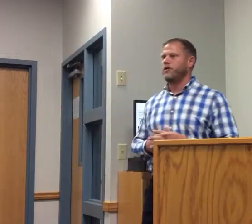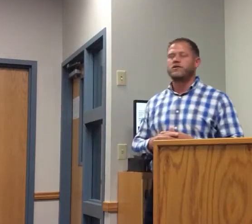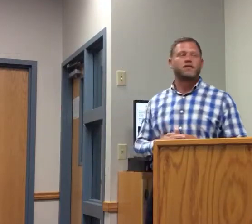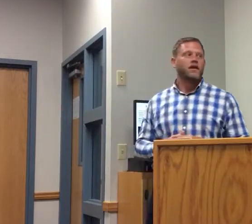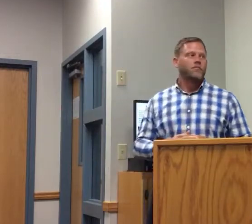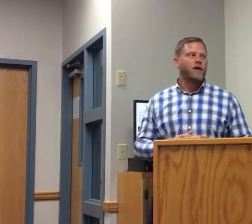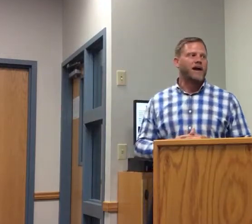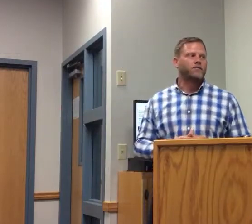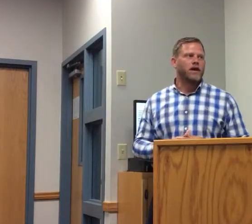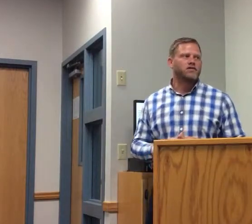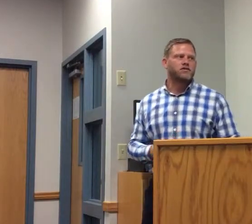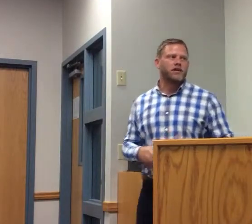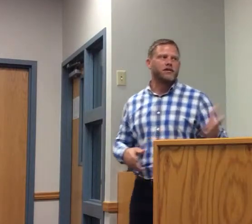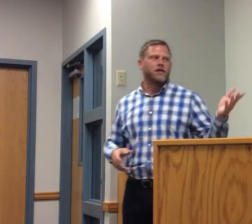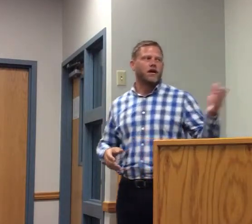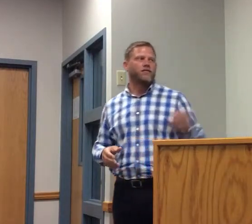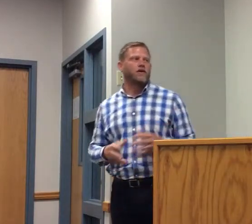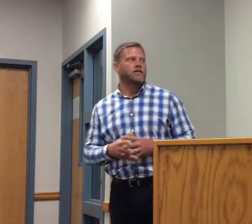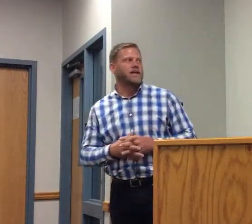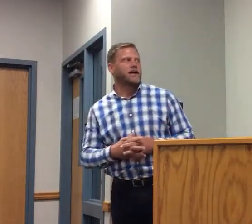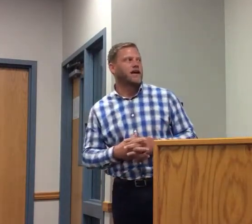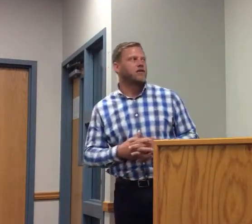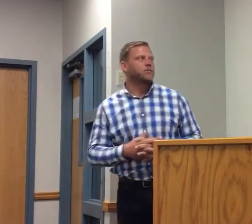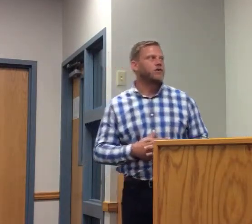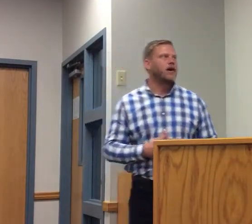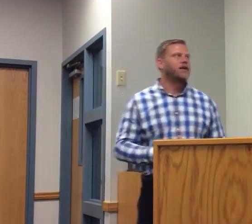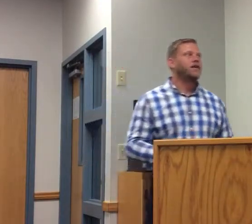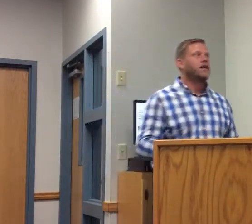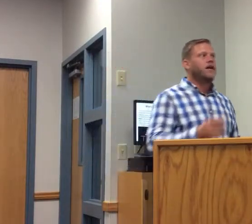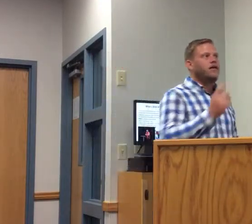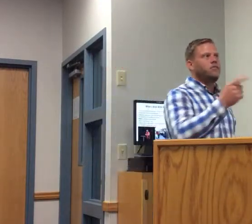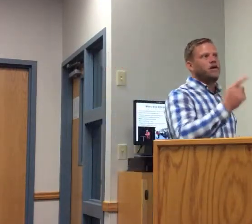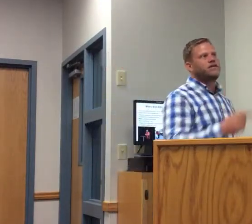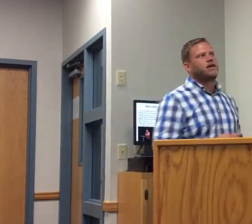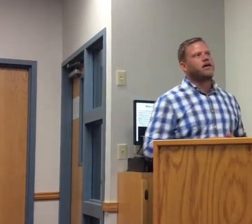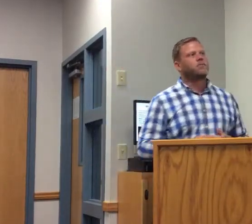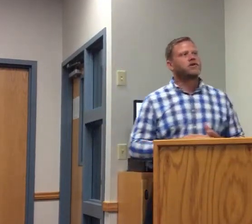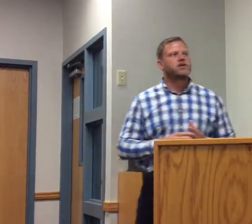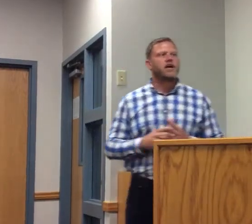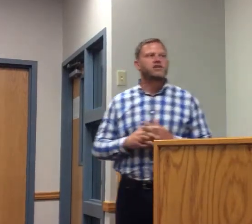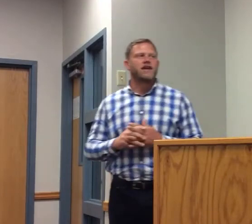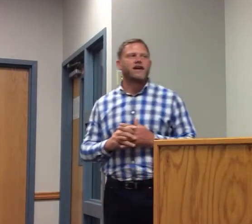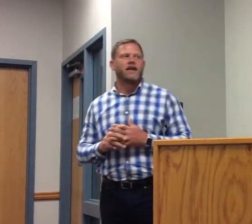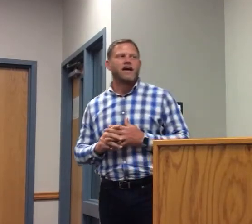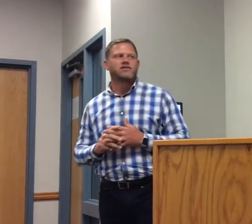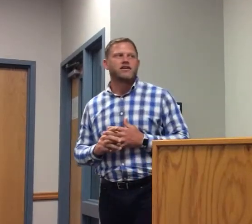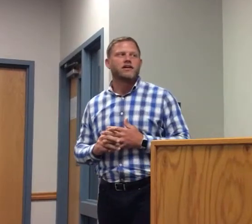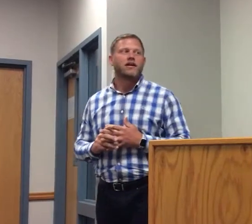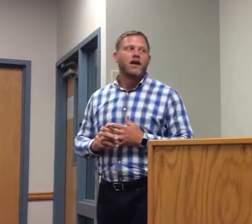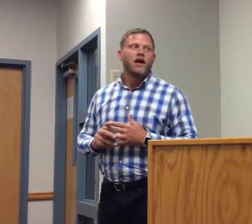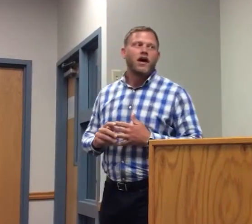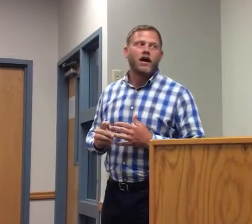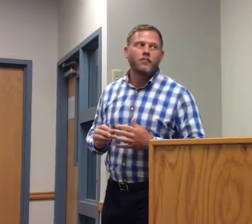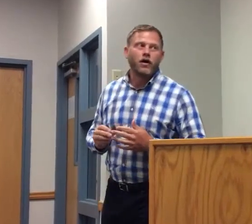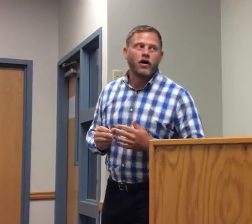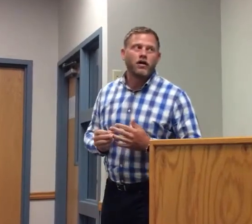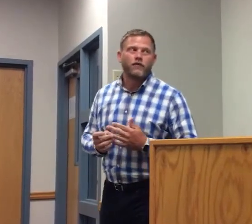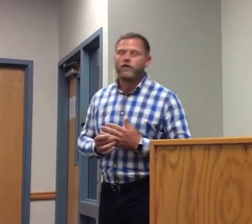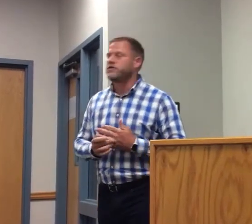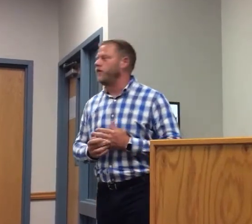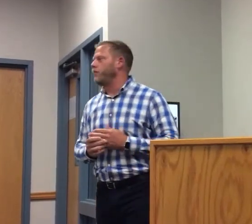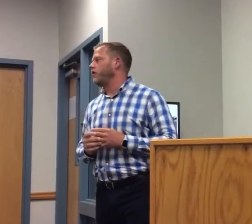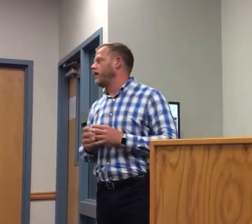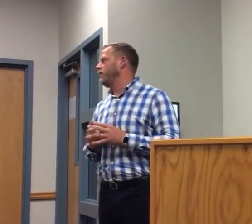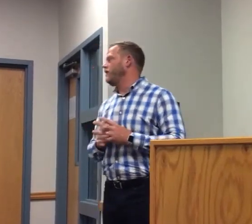community members. Packed Main Street for our second annual parade. Military Appreciation Night last year.